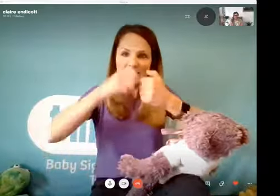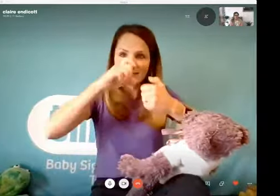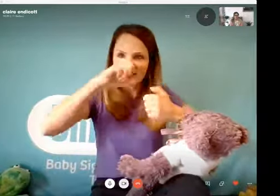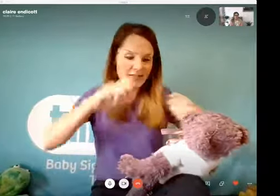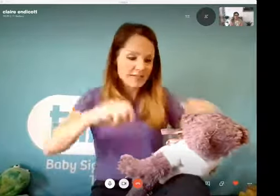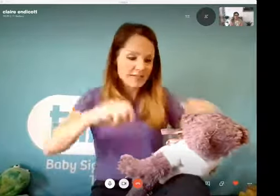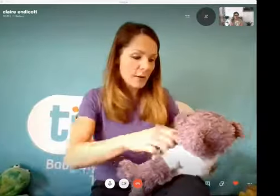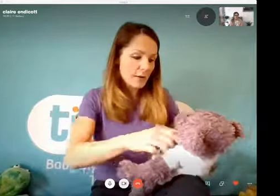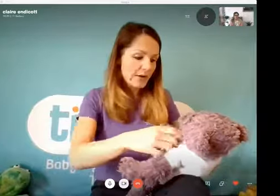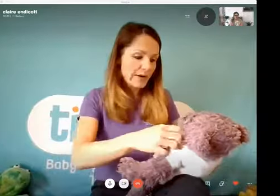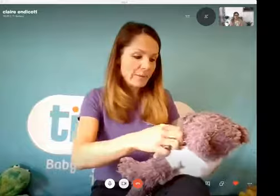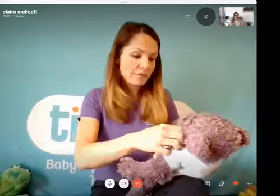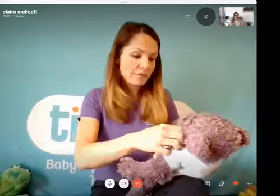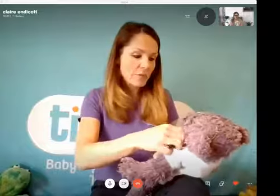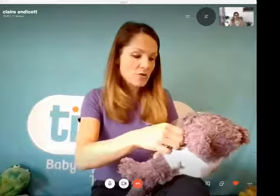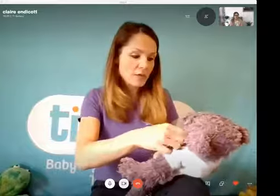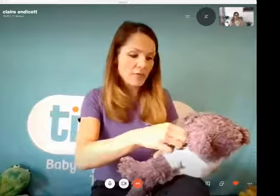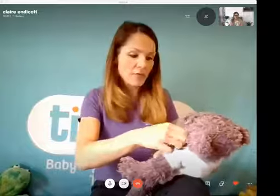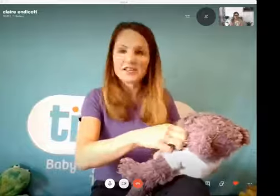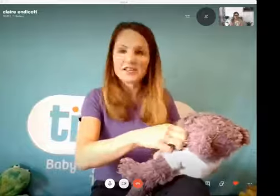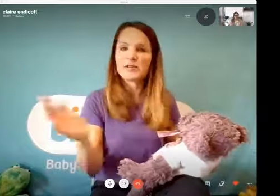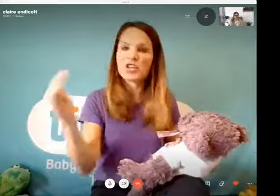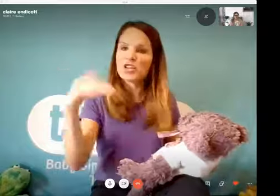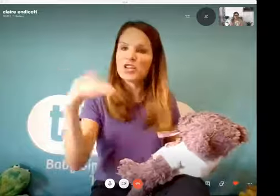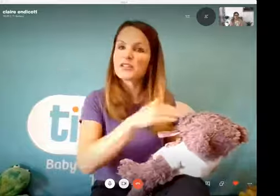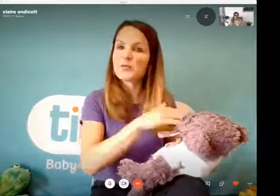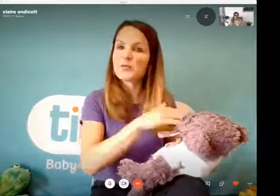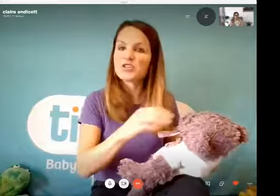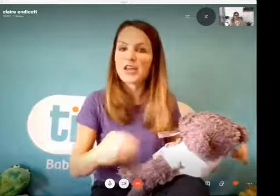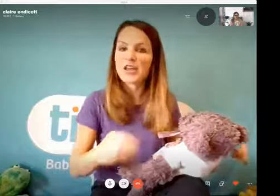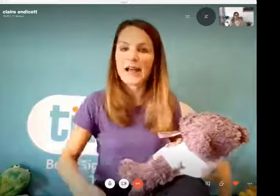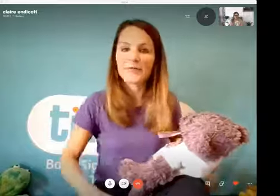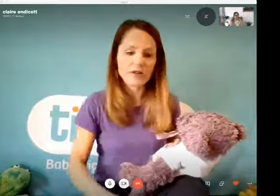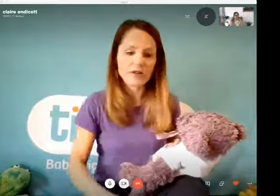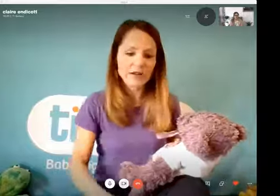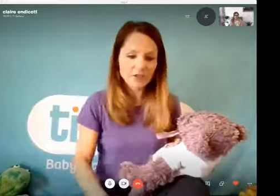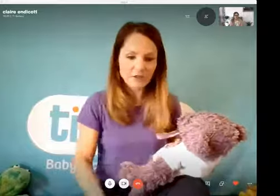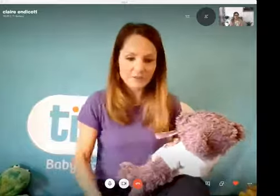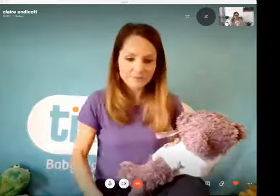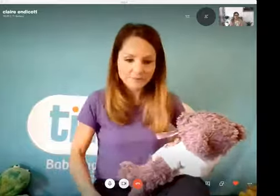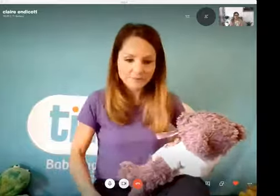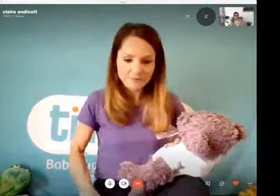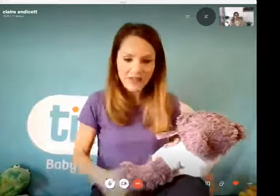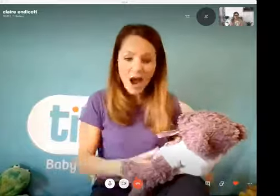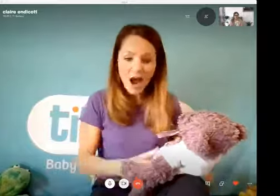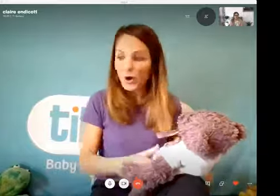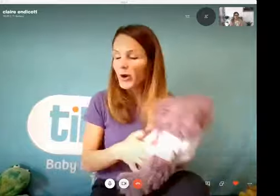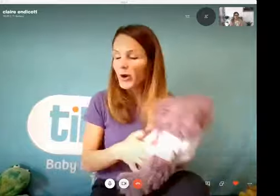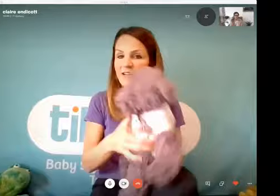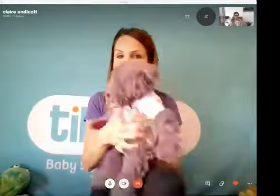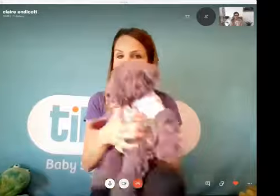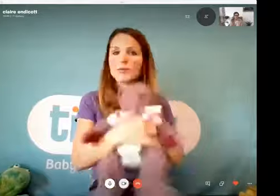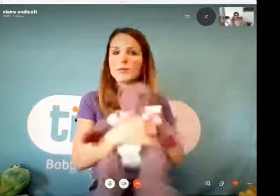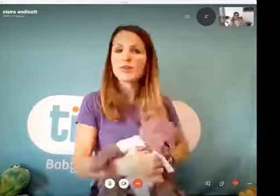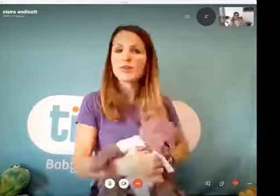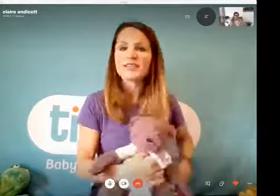sisters. But most of them, obviously, they use it to bridge that gap before their language comes. All right, so let's do another song.